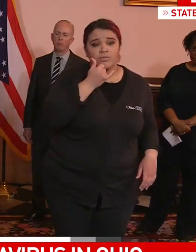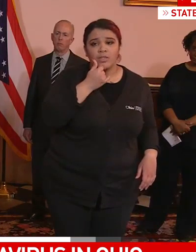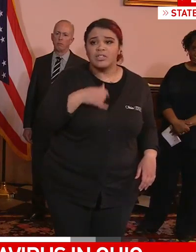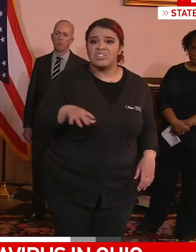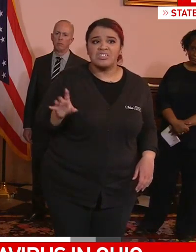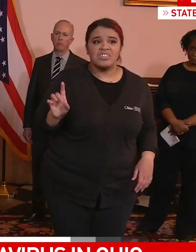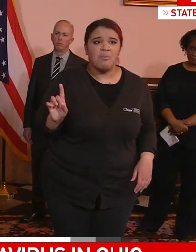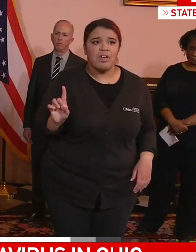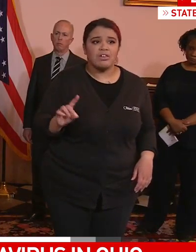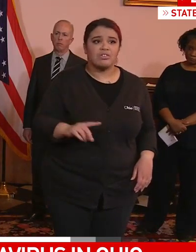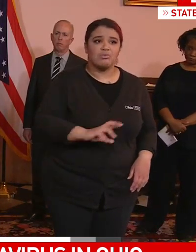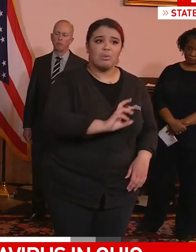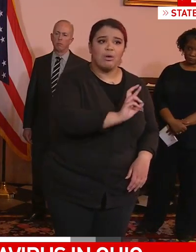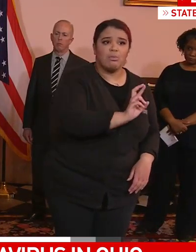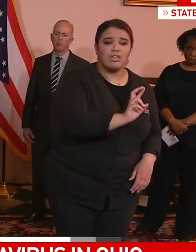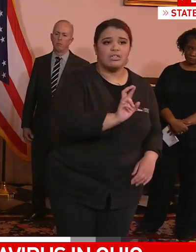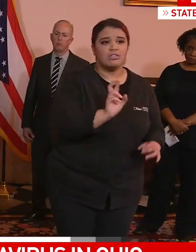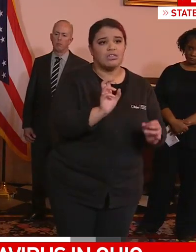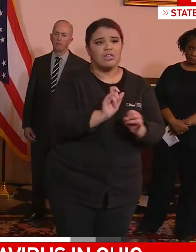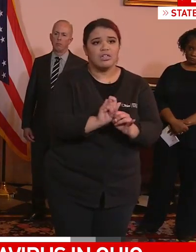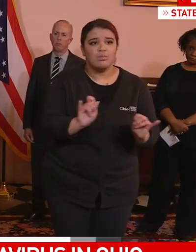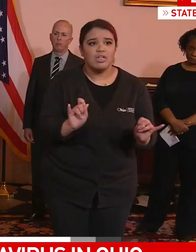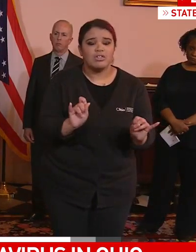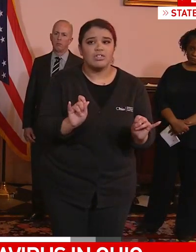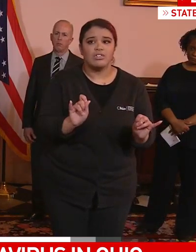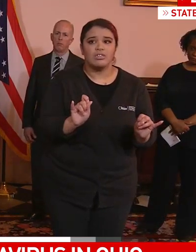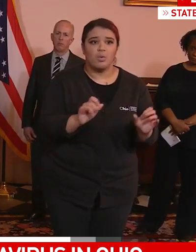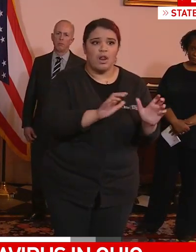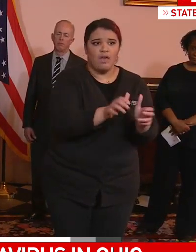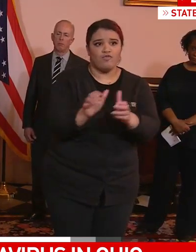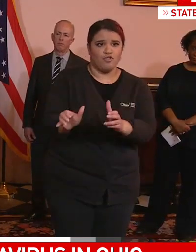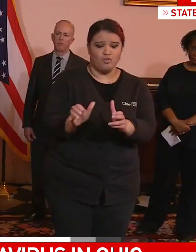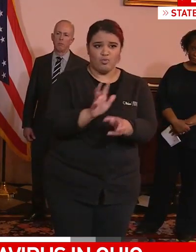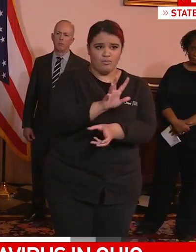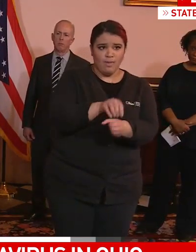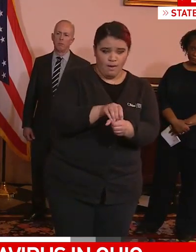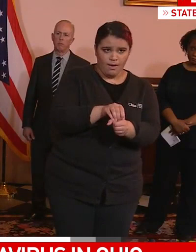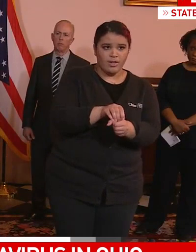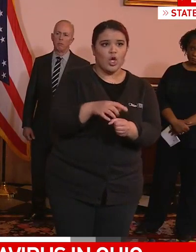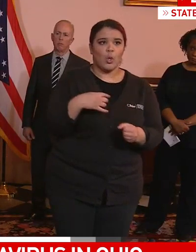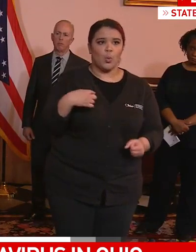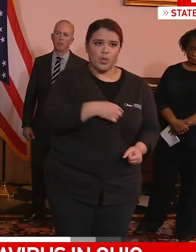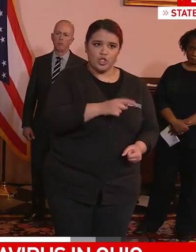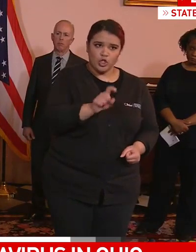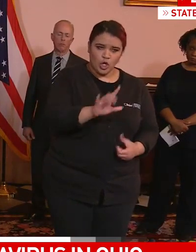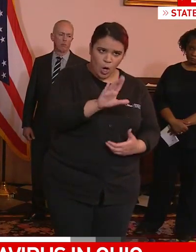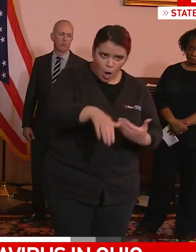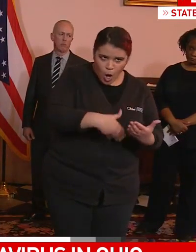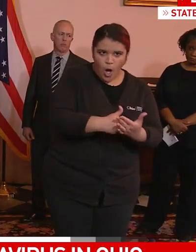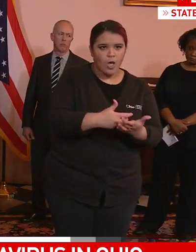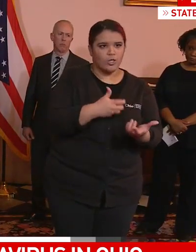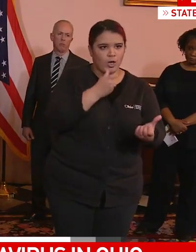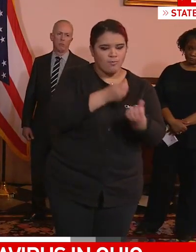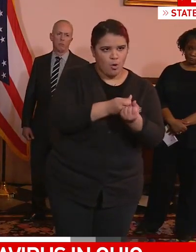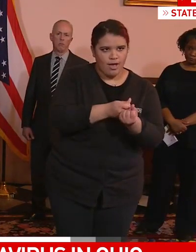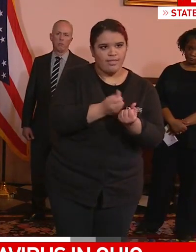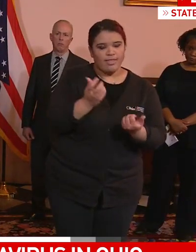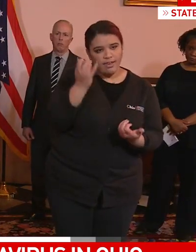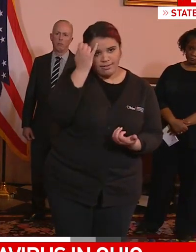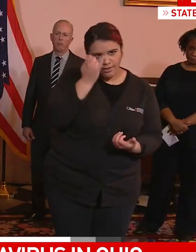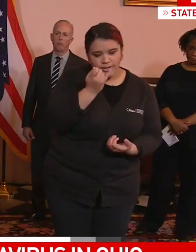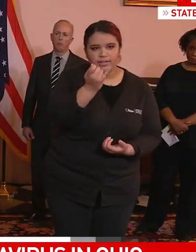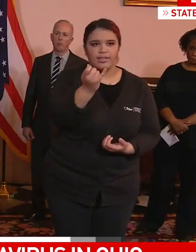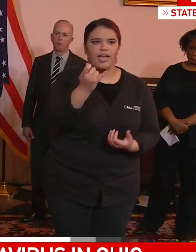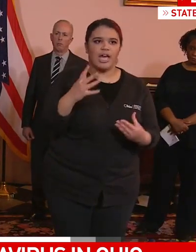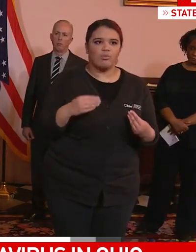Independents, whoever you are, we all should be in favor of ample opportunity for every Ohio citizen to vote.